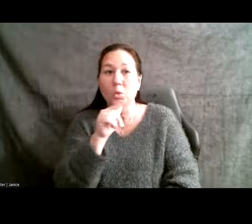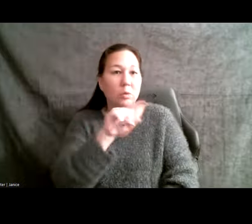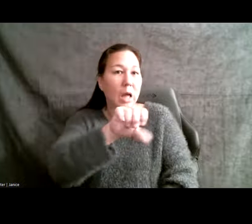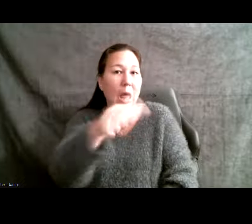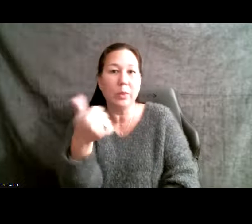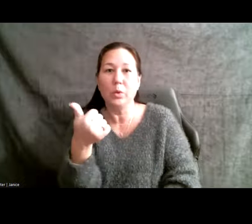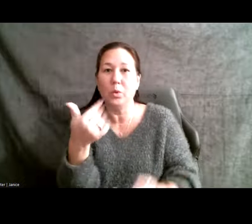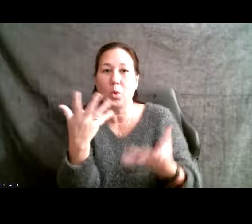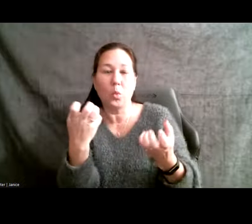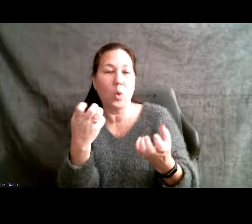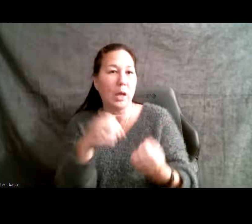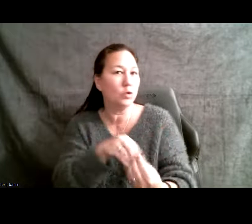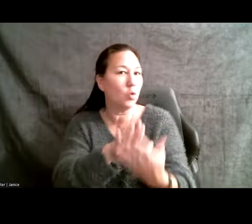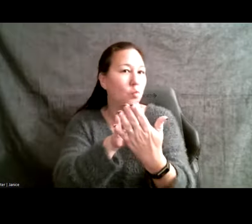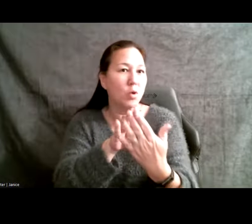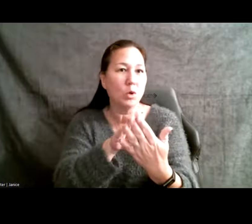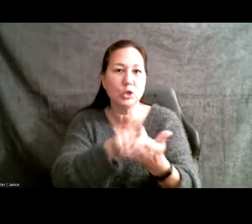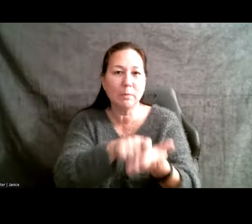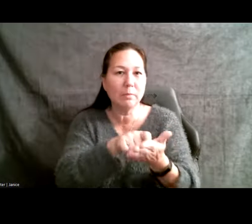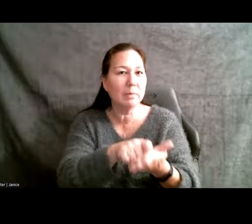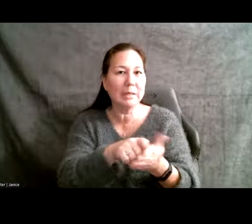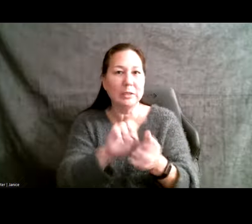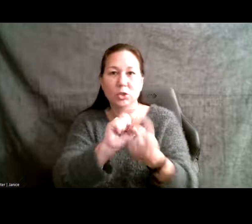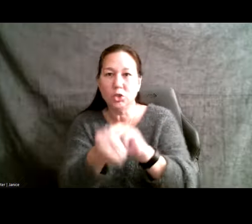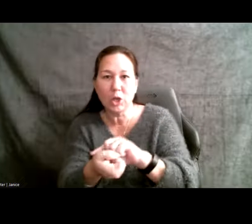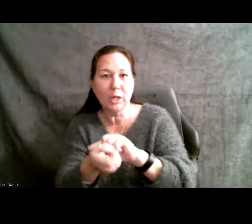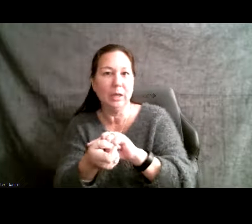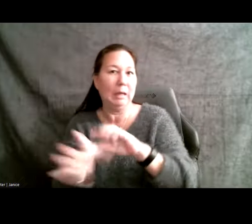to the minutes that you would like to speak about now?